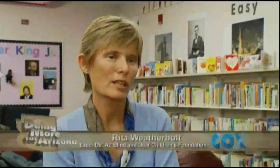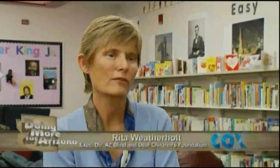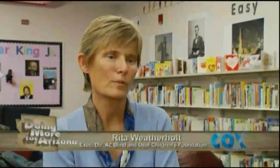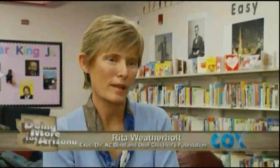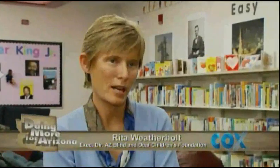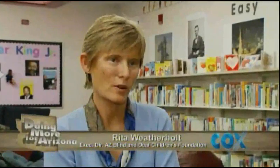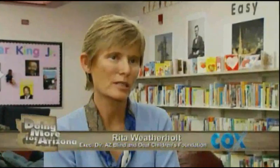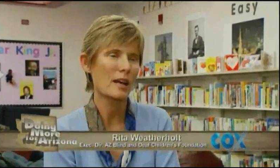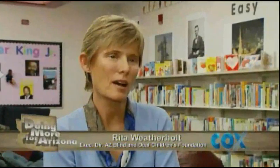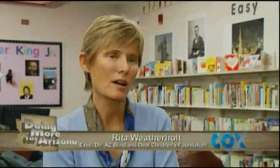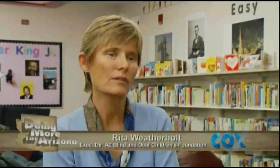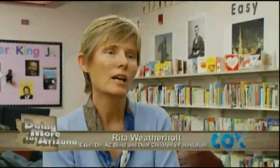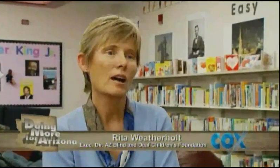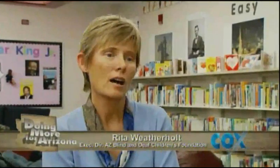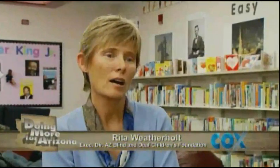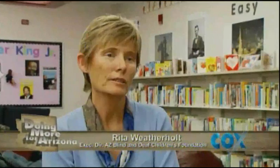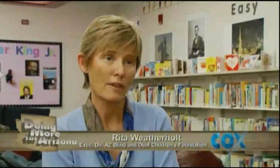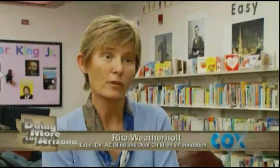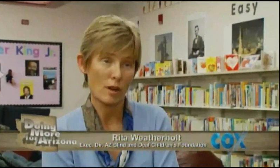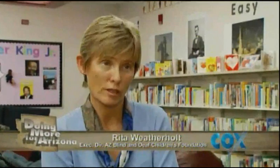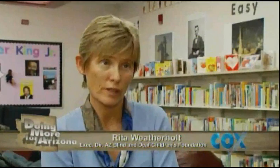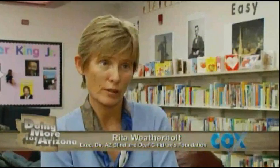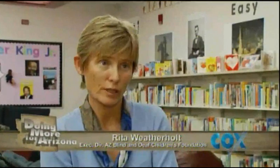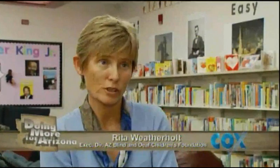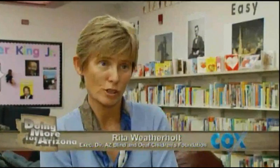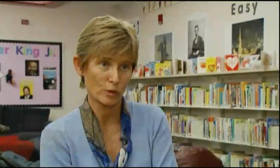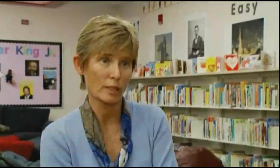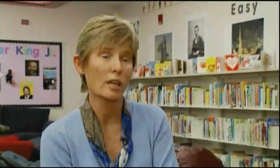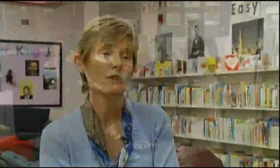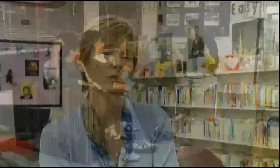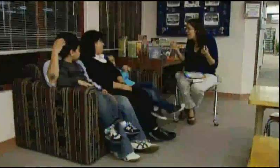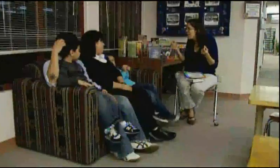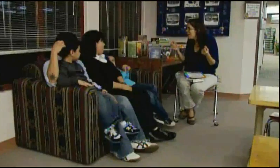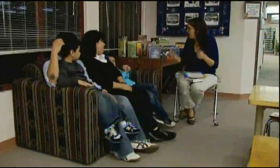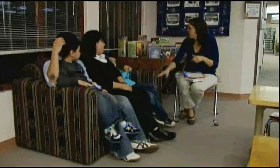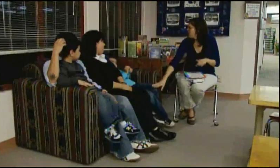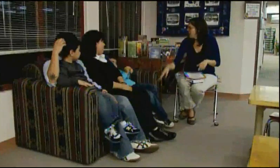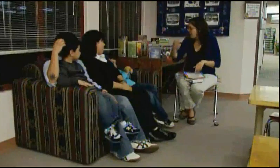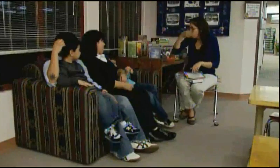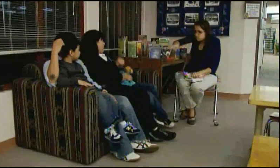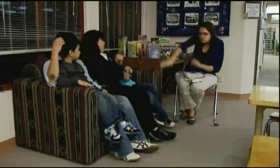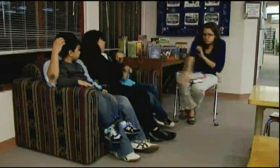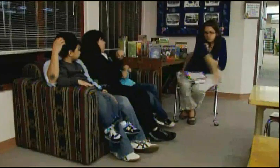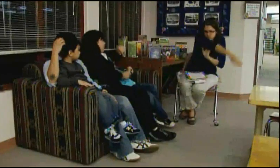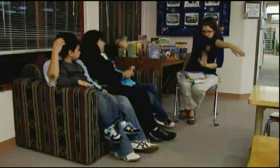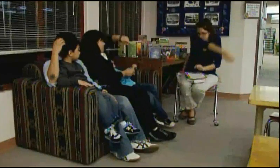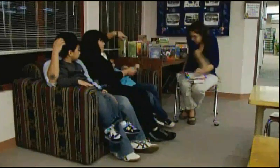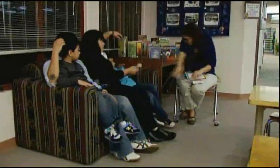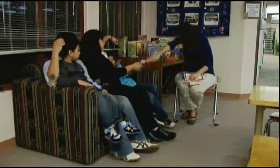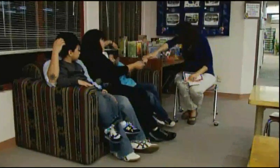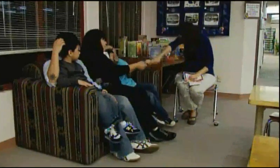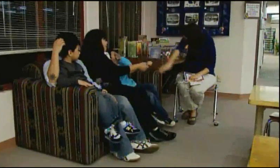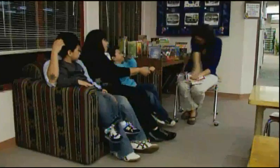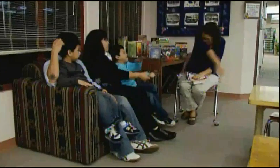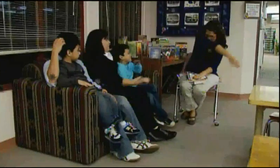for parents of deaf or hard of hearing children to learn sign language with their children under the supervision or